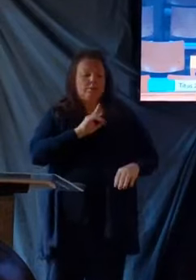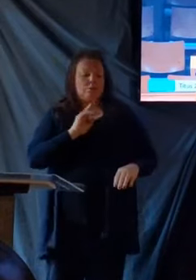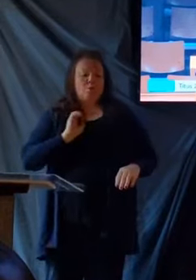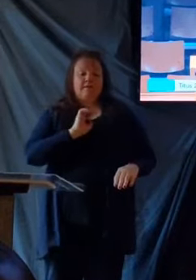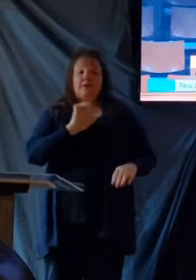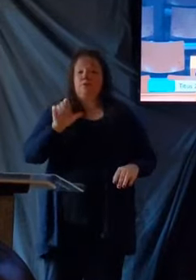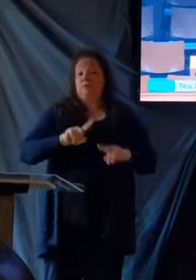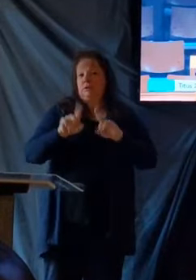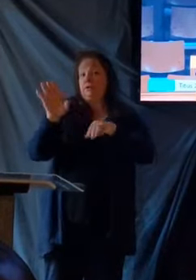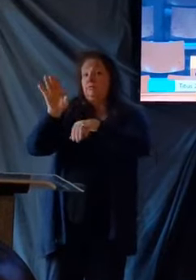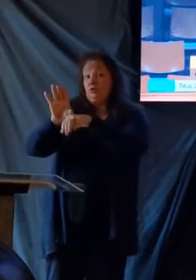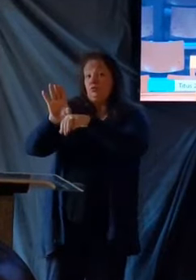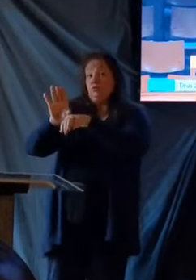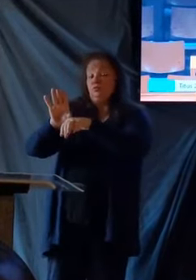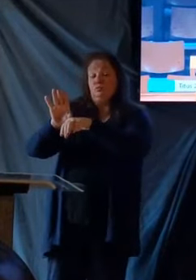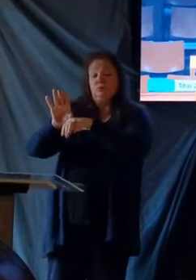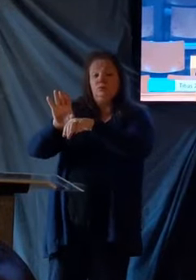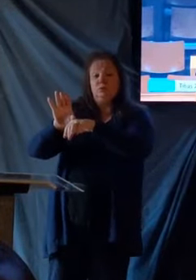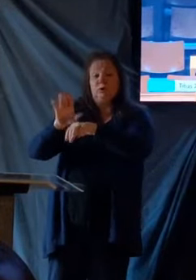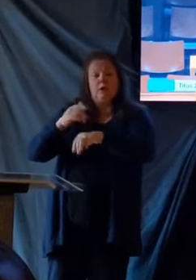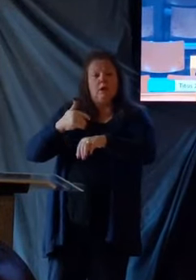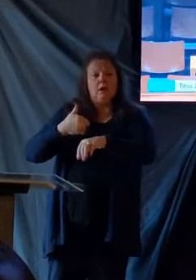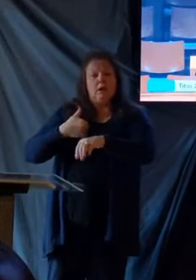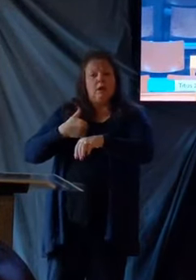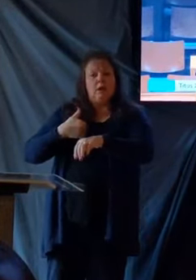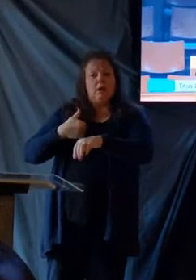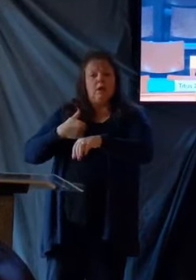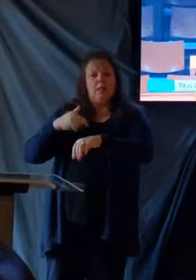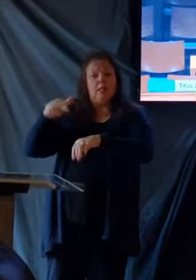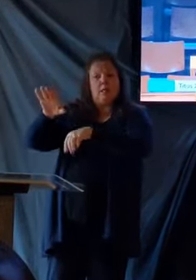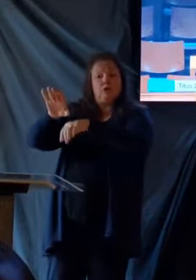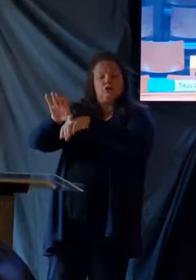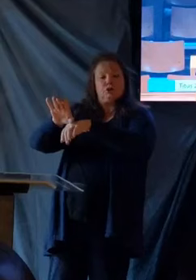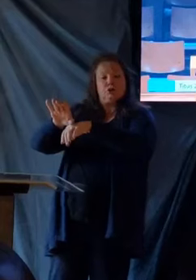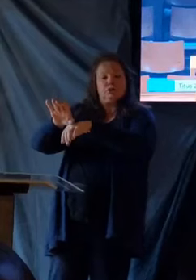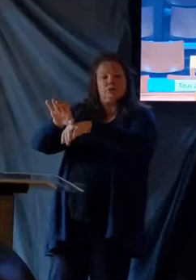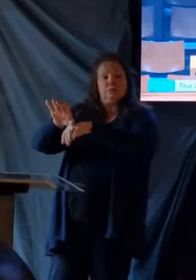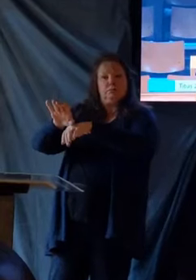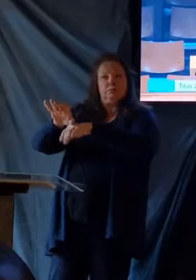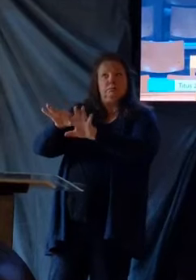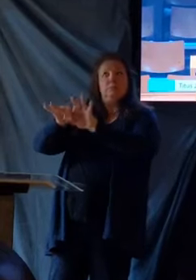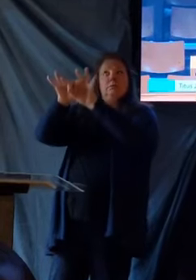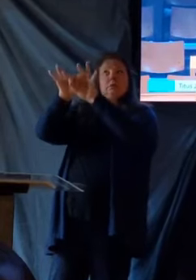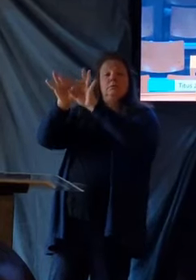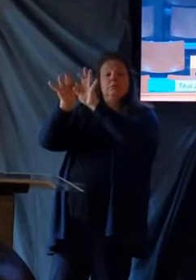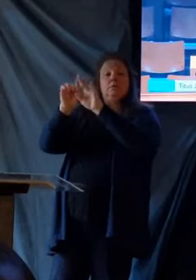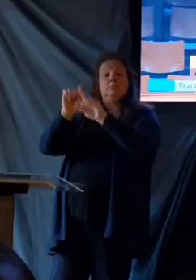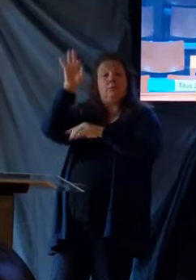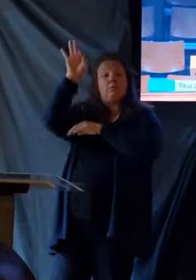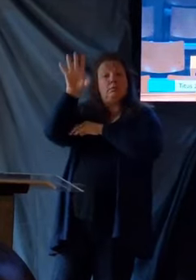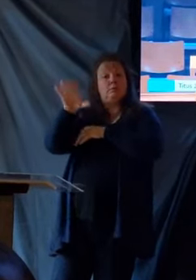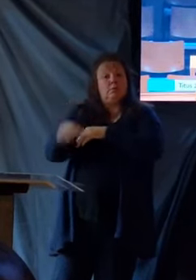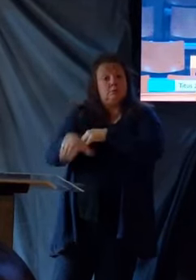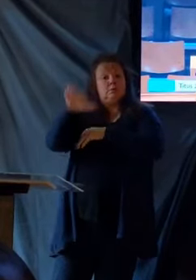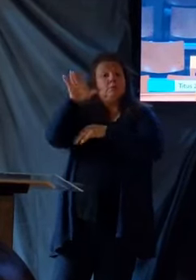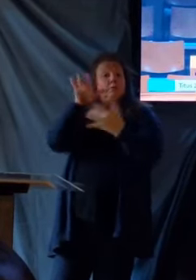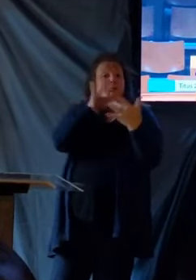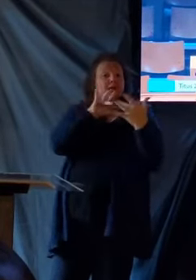of another church. And I would not consider that church an evangelical church, although the pastor was raised